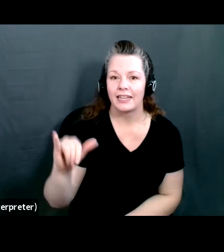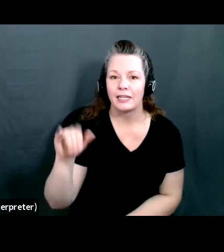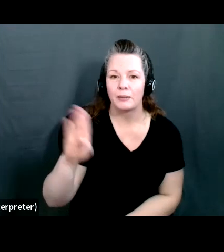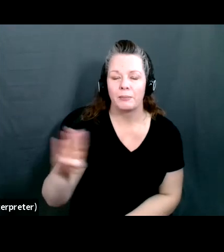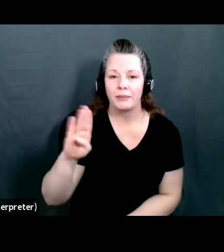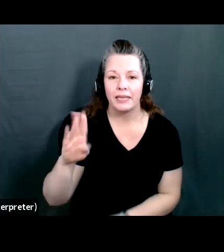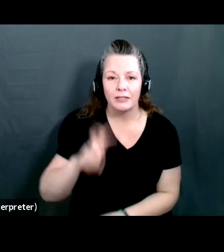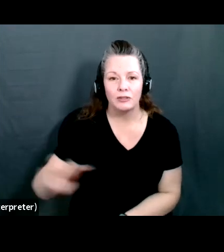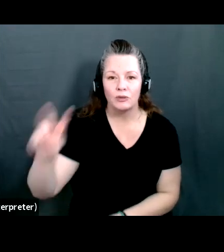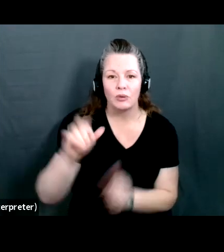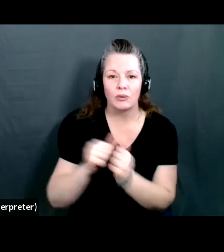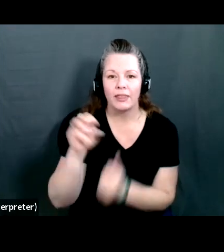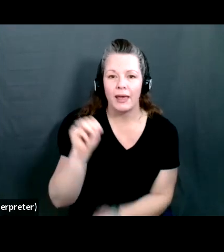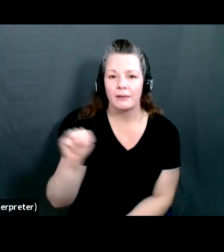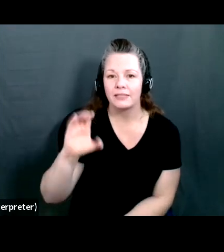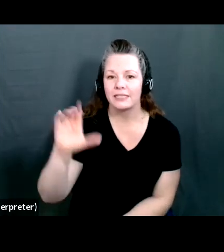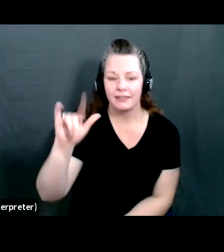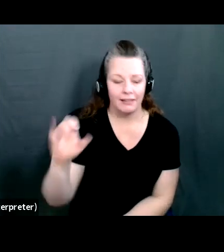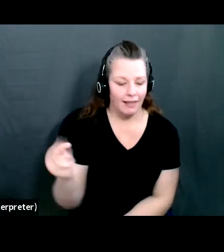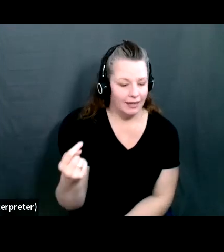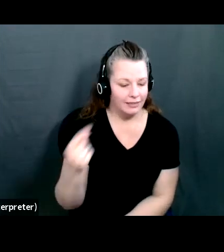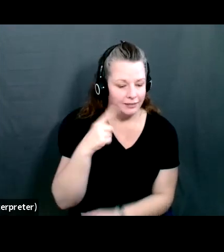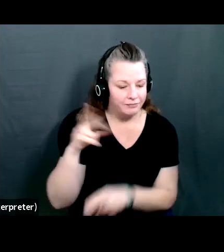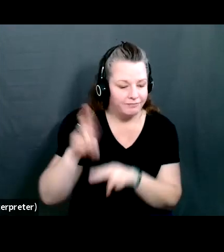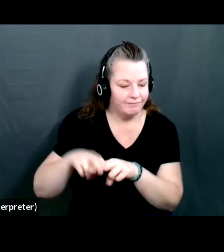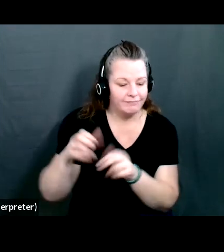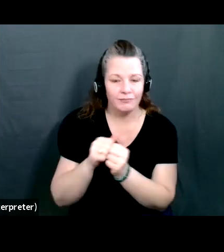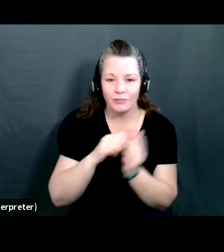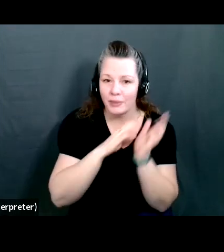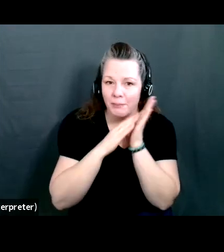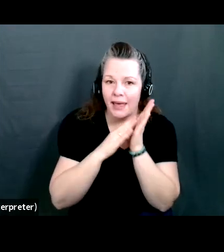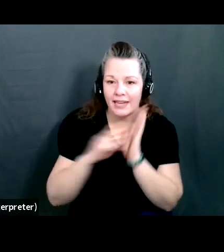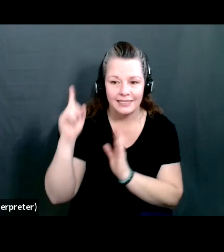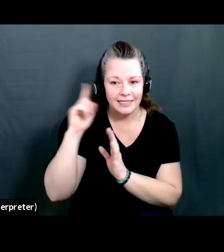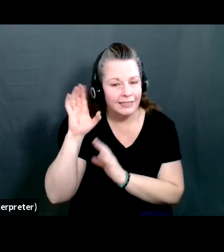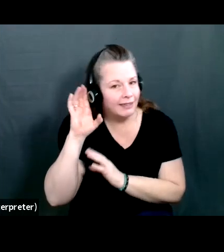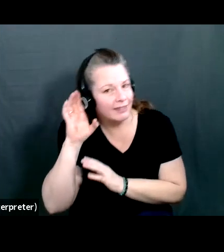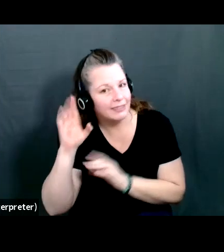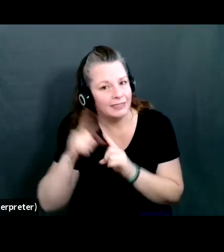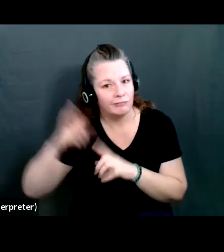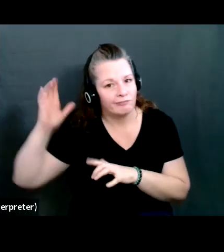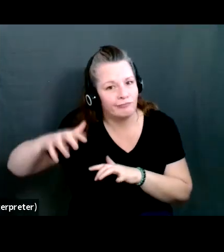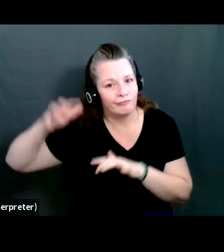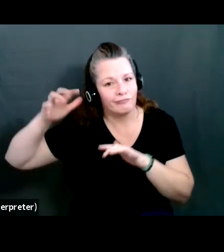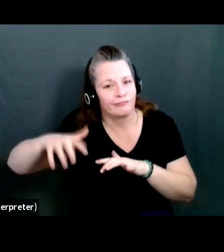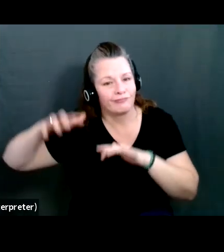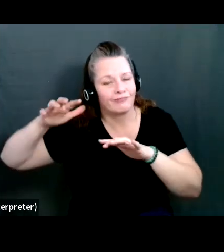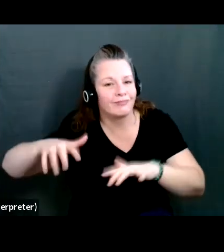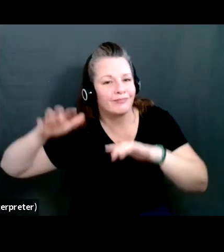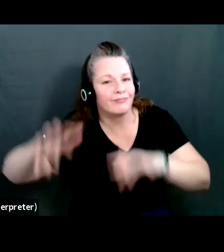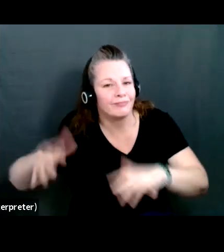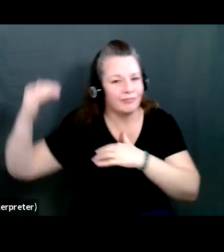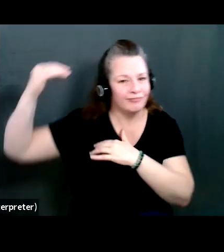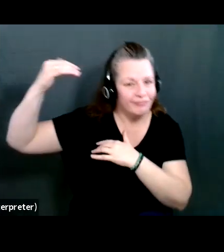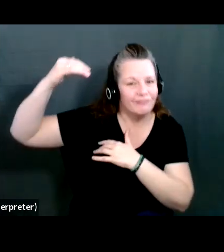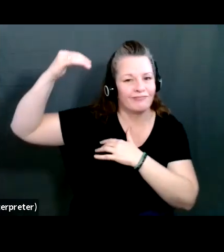the chalice of plastic, sat down on his bed, his ear to a boombox, while Tap Money talked to girls who wouldn't